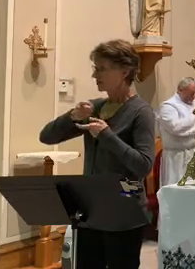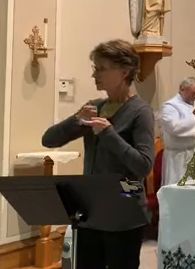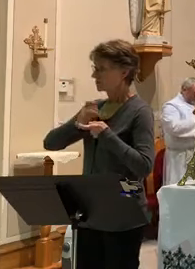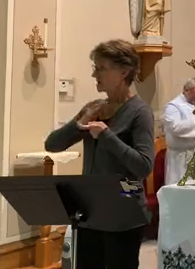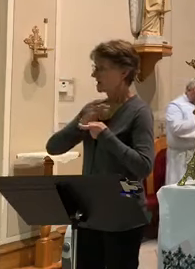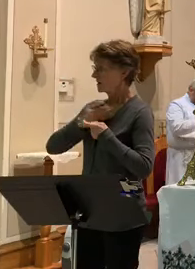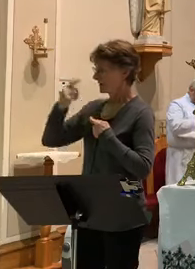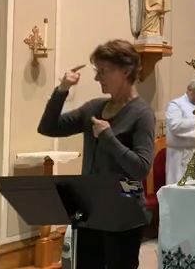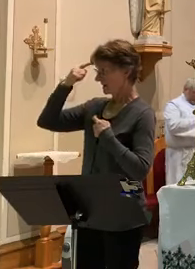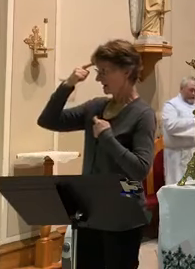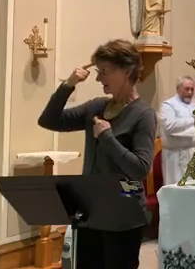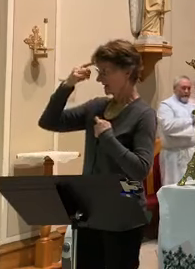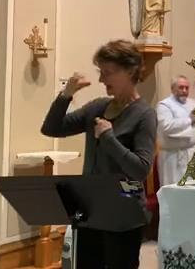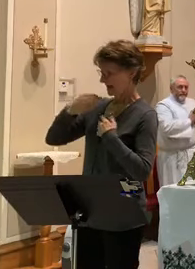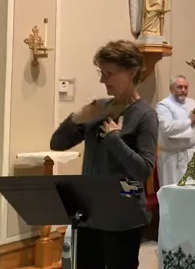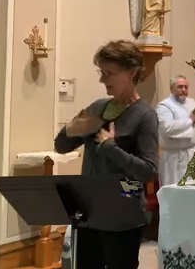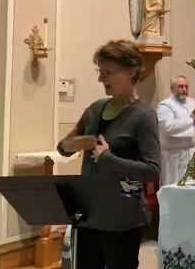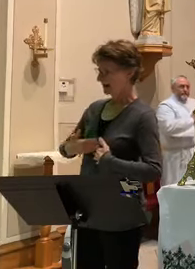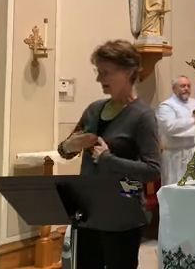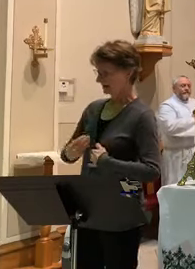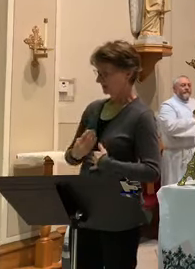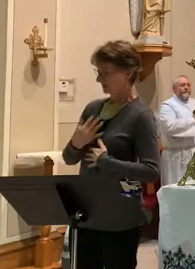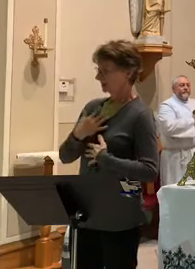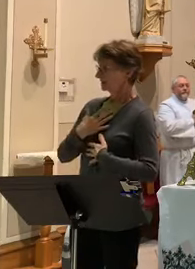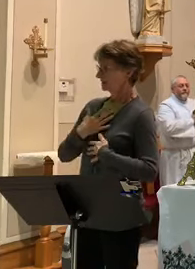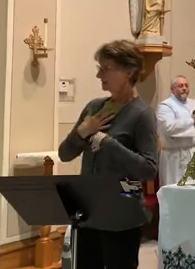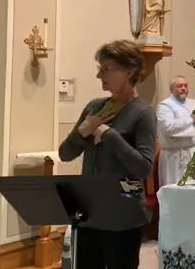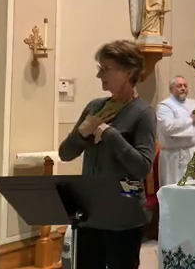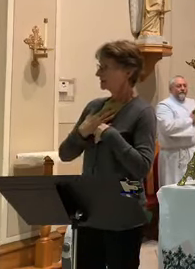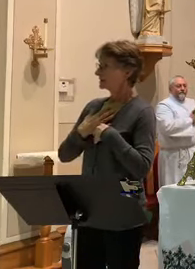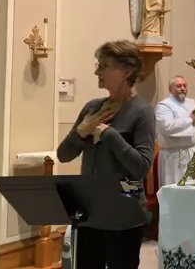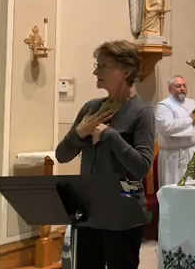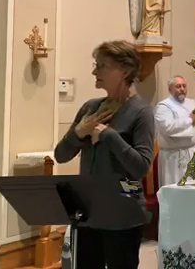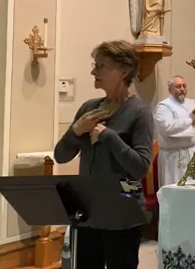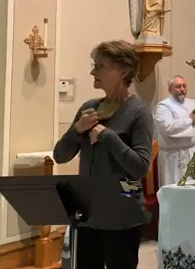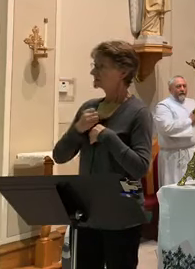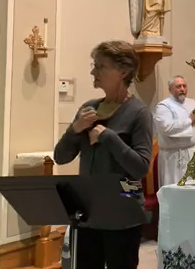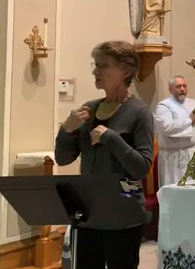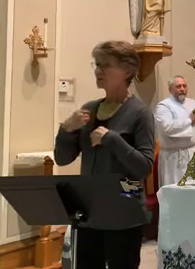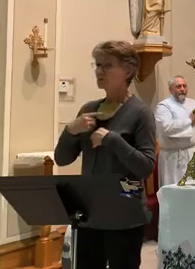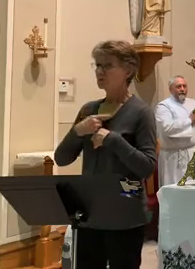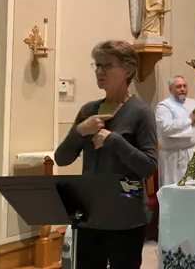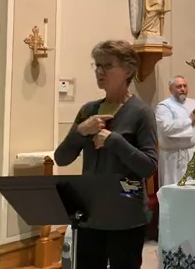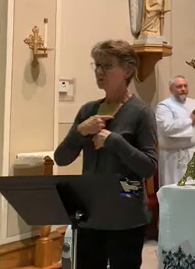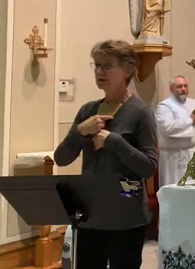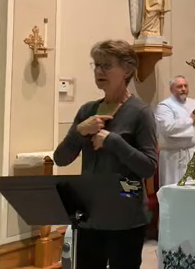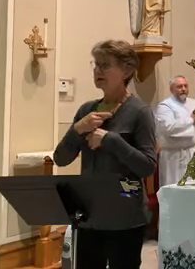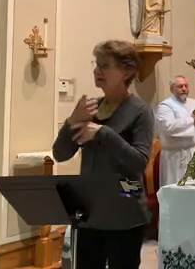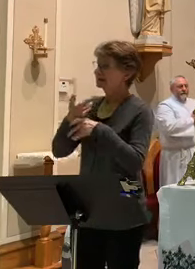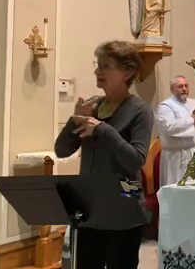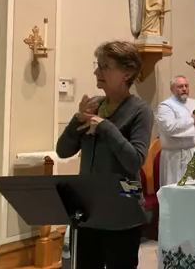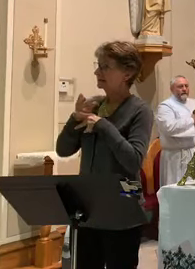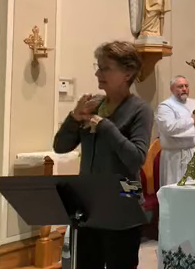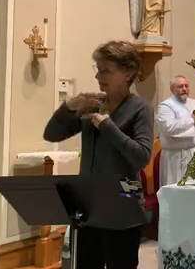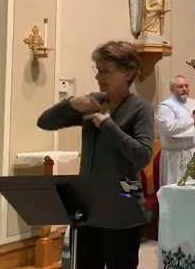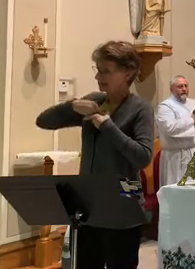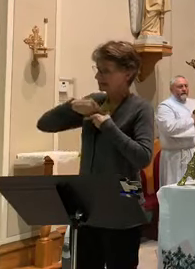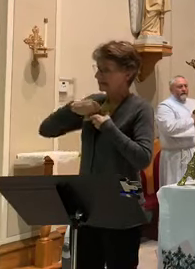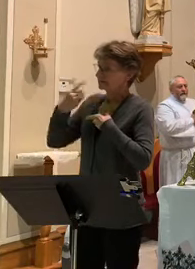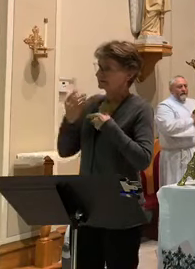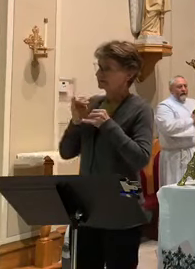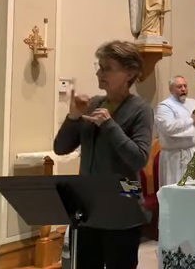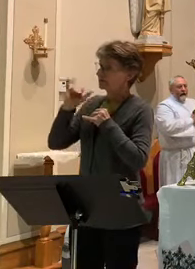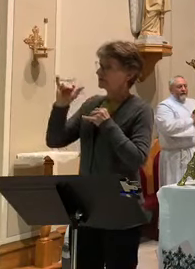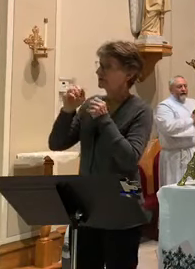so that its effects and not our own desires may always prevail in us through Christ